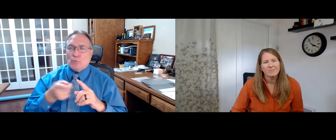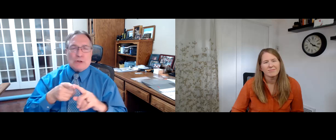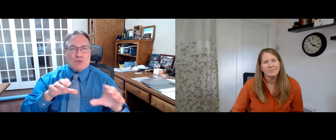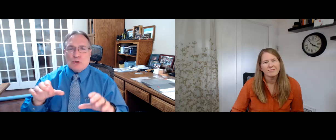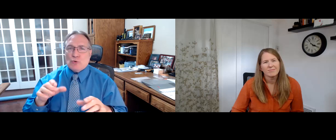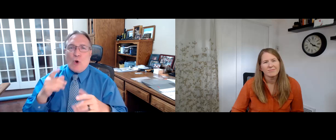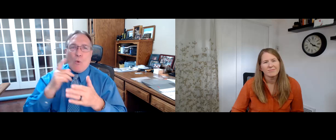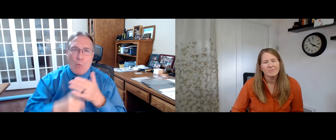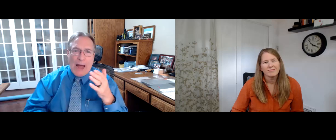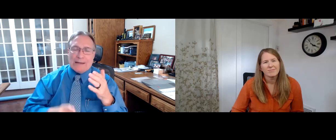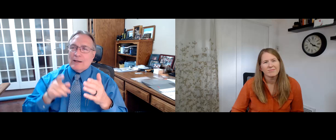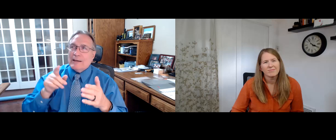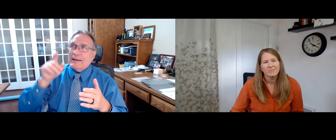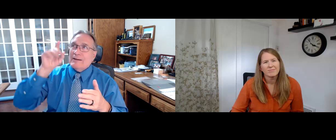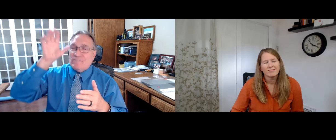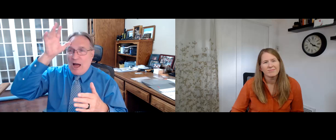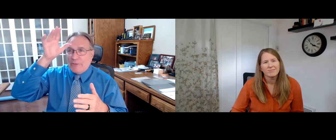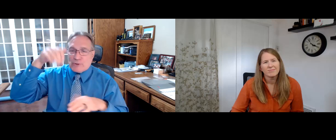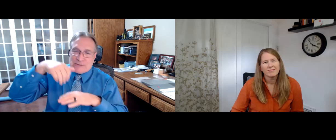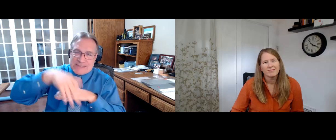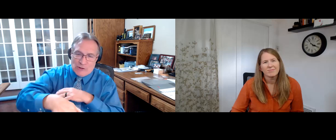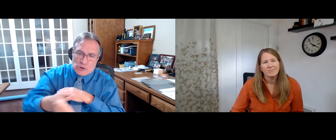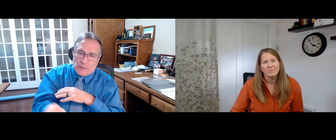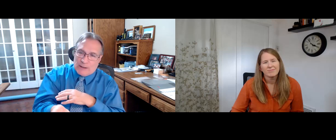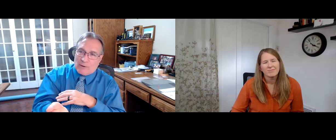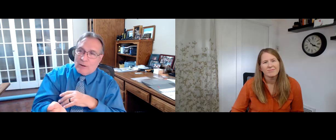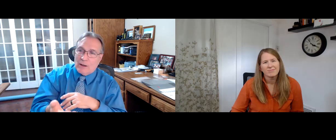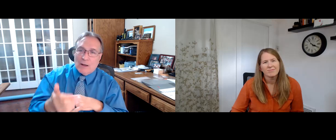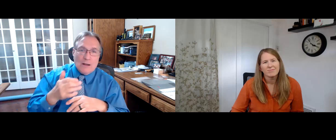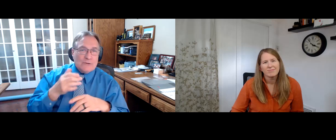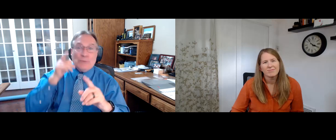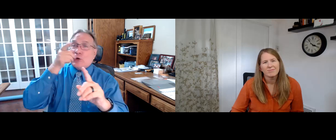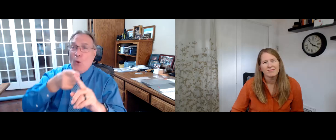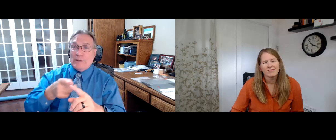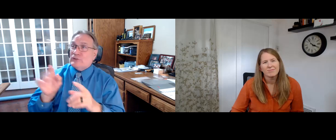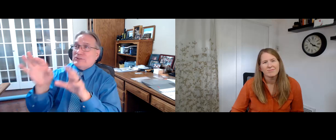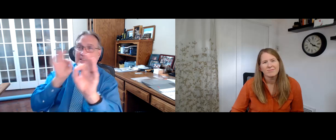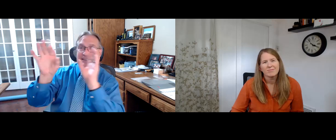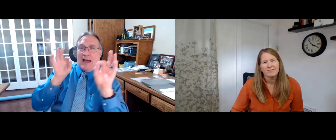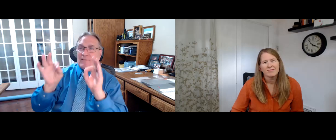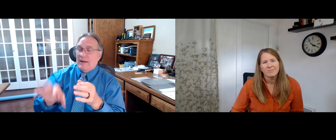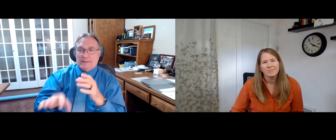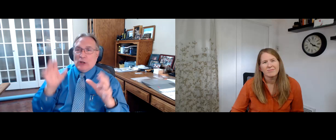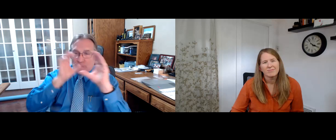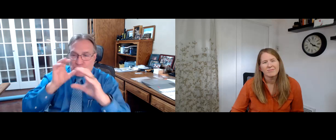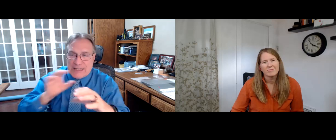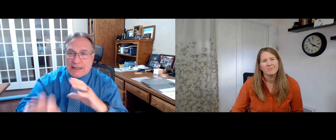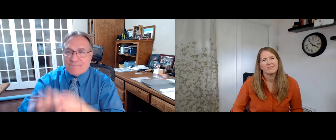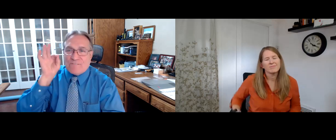when you do what Father sent you here. So the goal is to discover, seek and